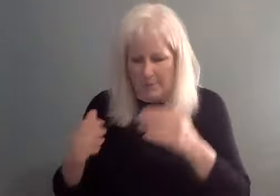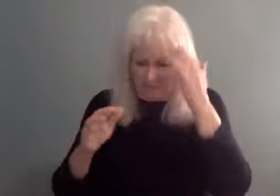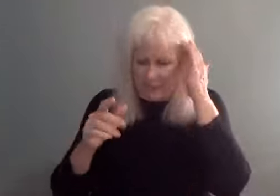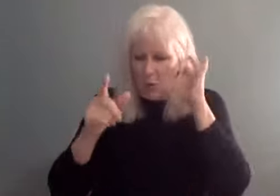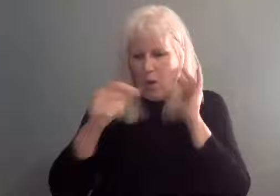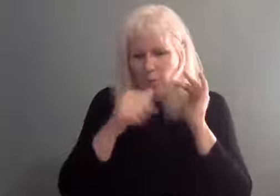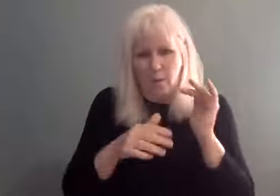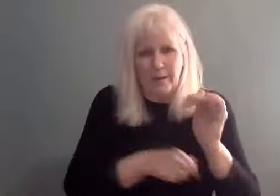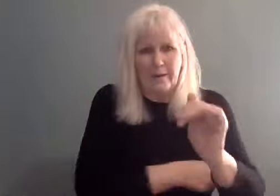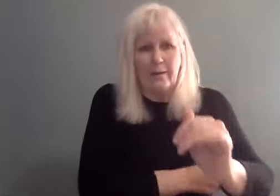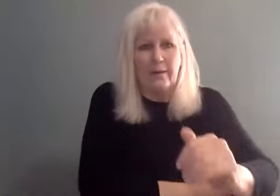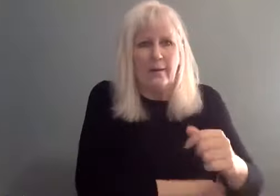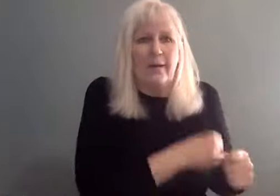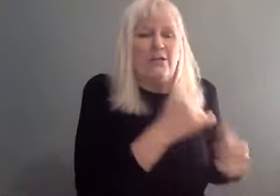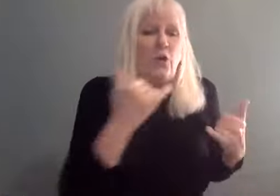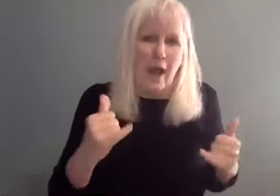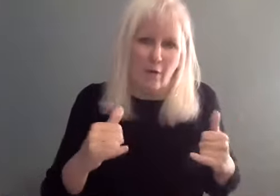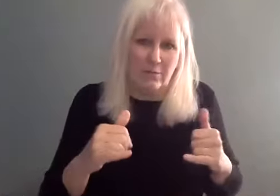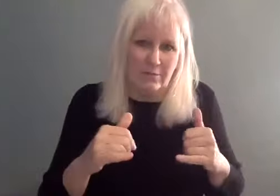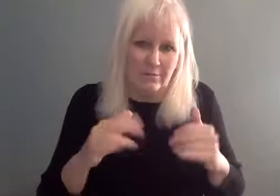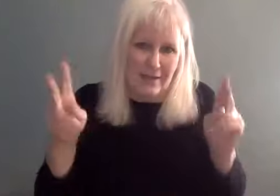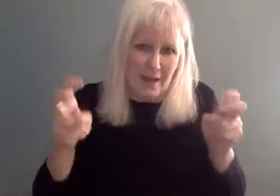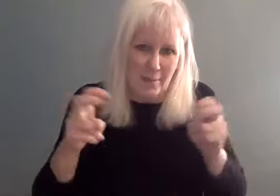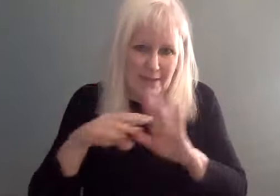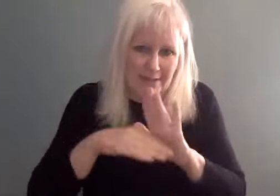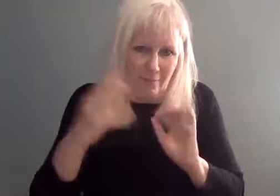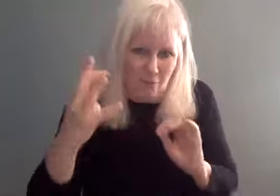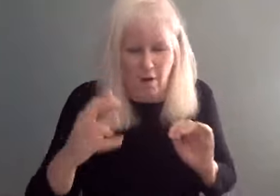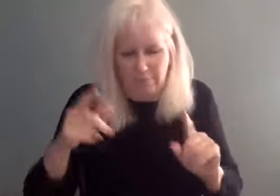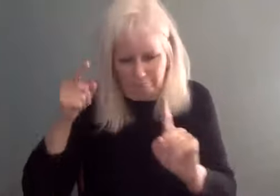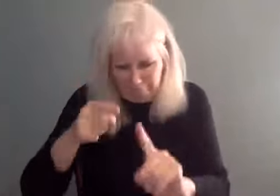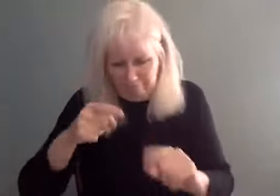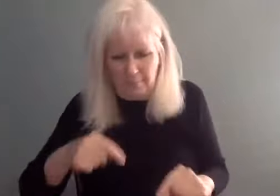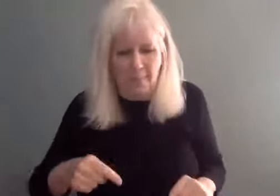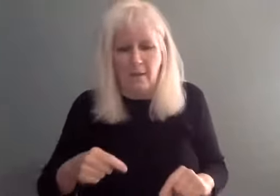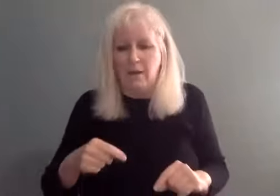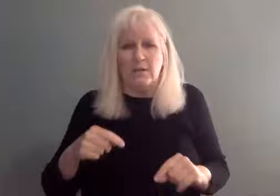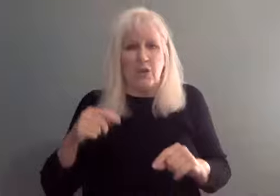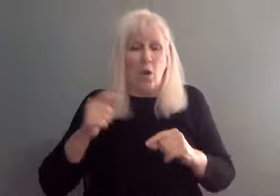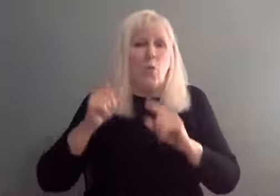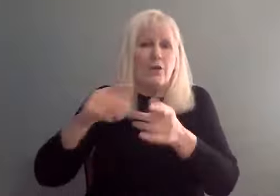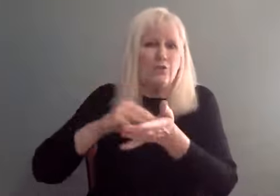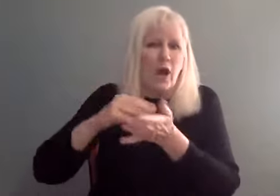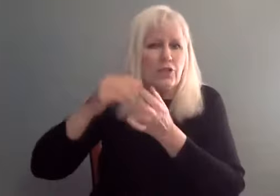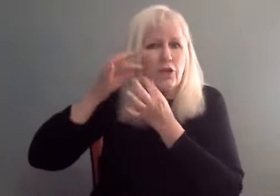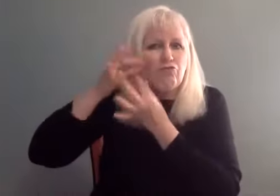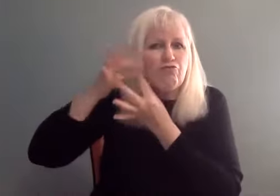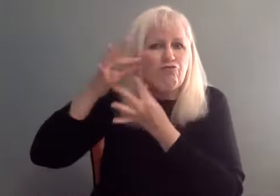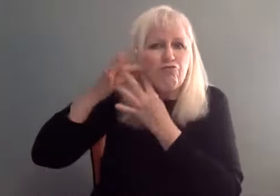into step 4 now. Okay. So I get unwired, and I'm working now as a waitress in a